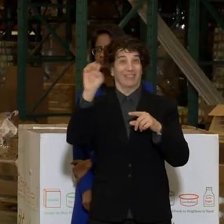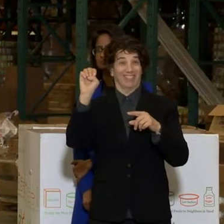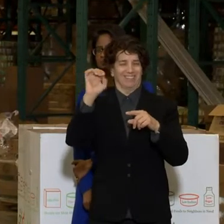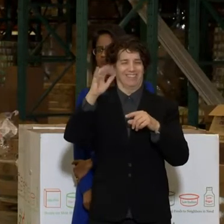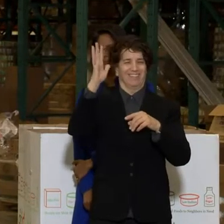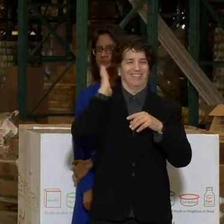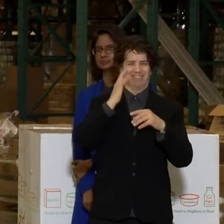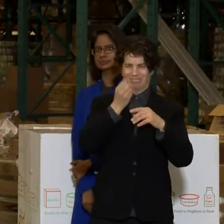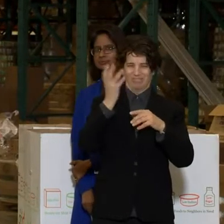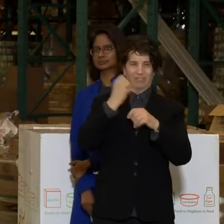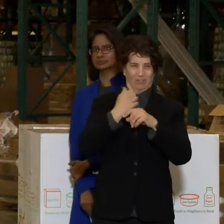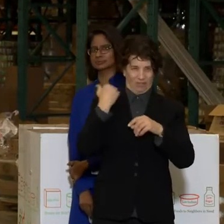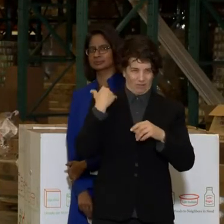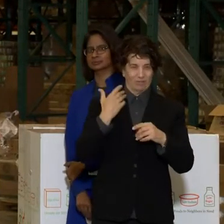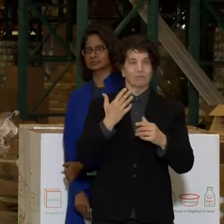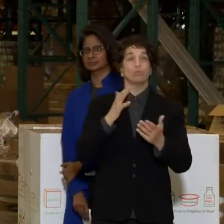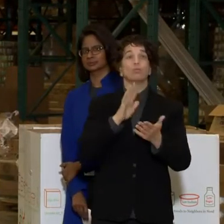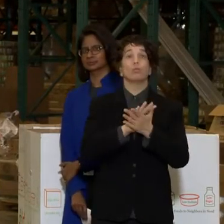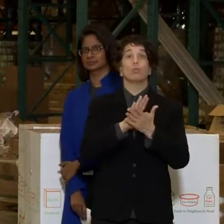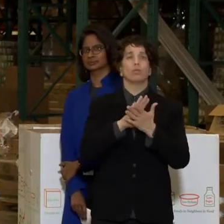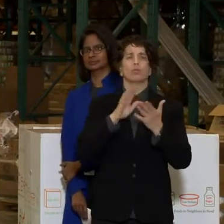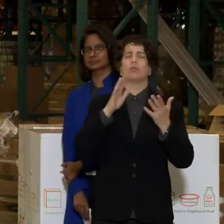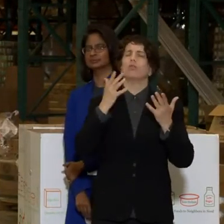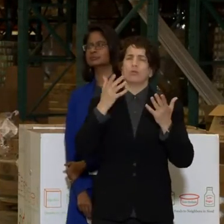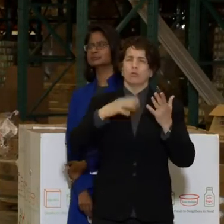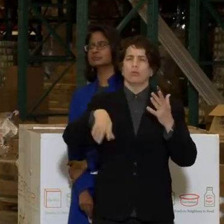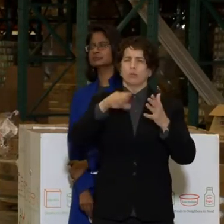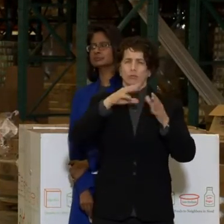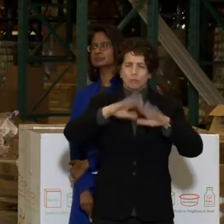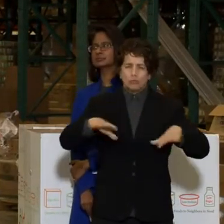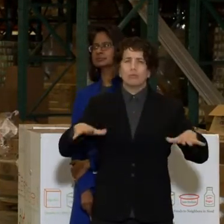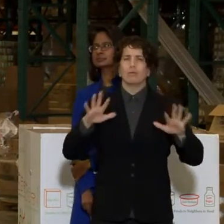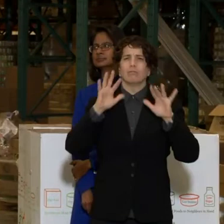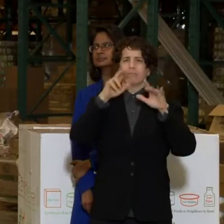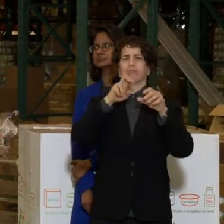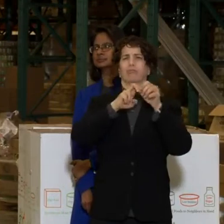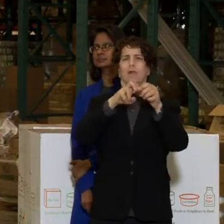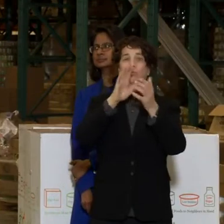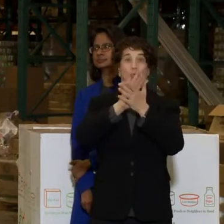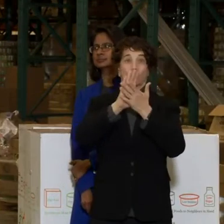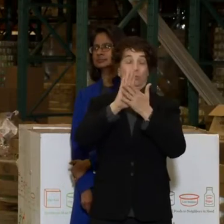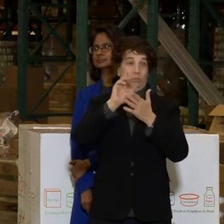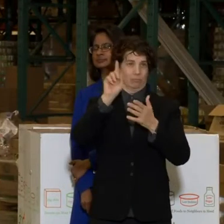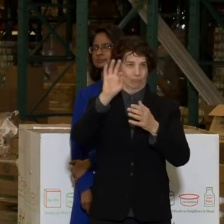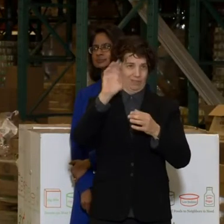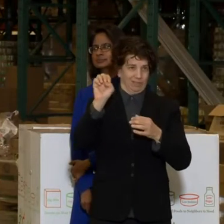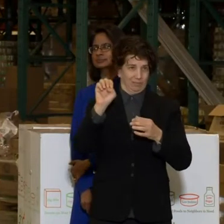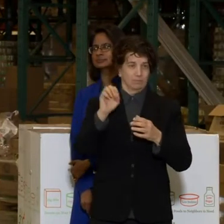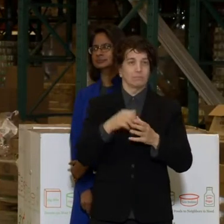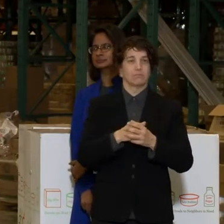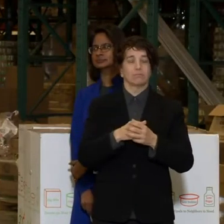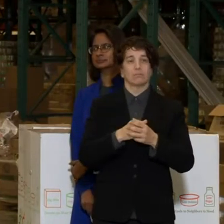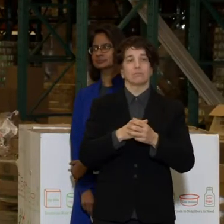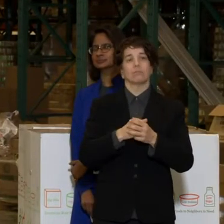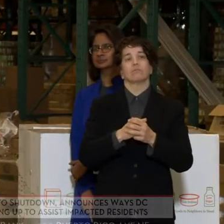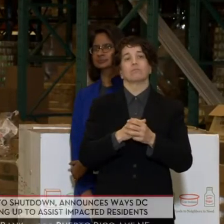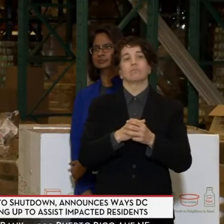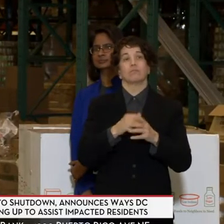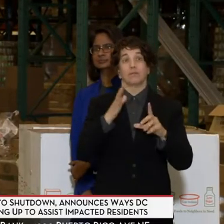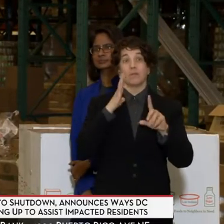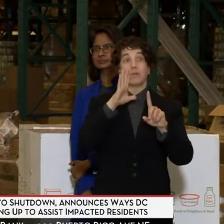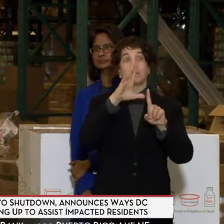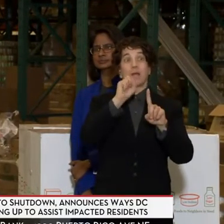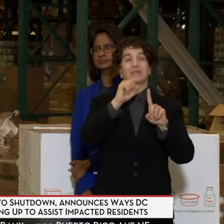metro. I have expanded that program. It started with the bus only, It has expanded to Metro.